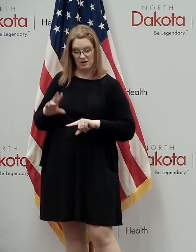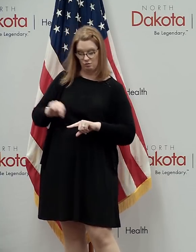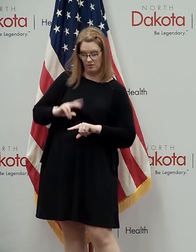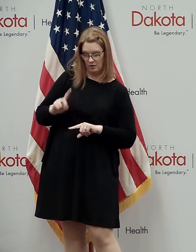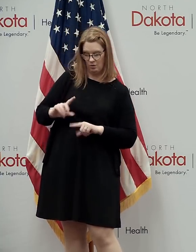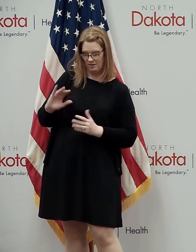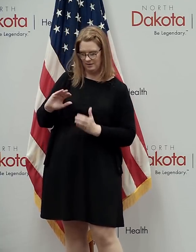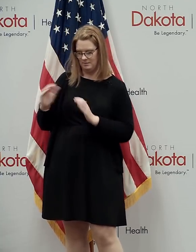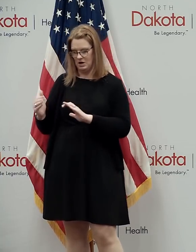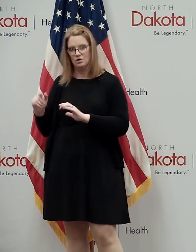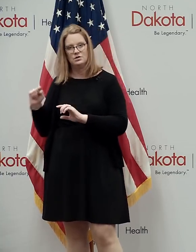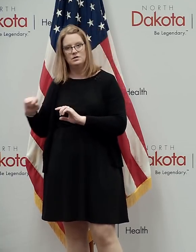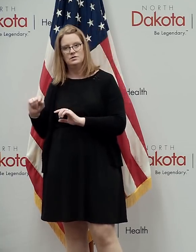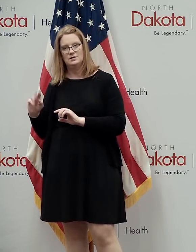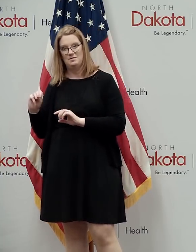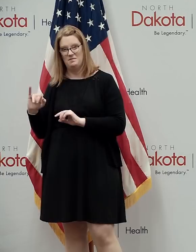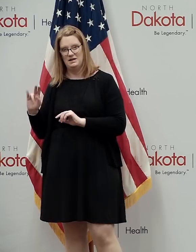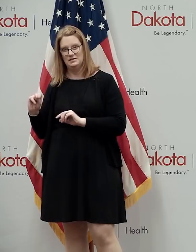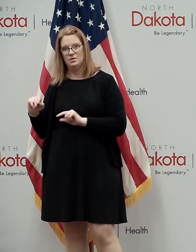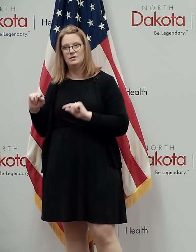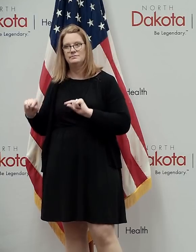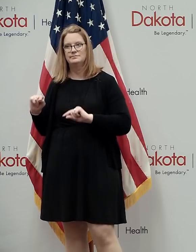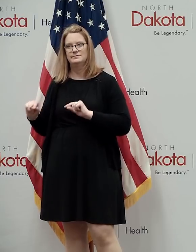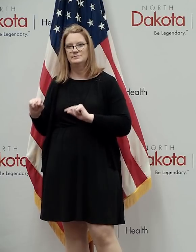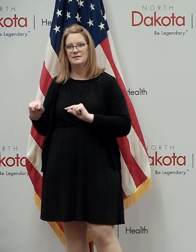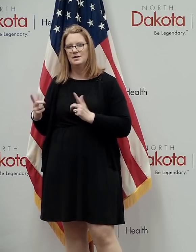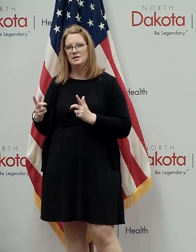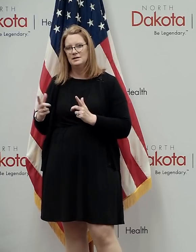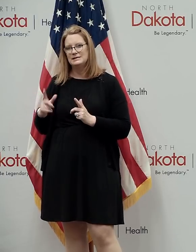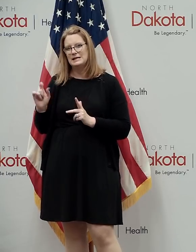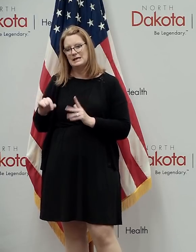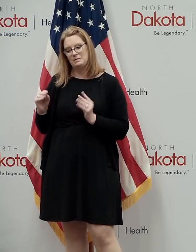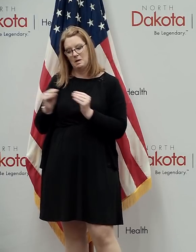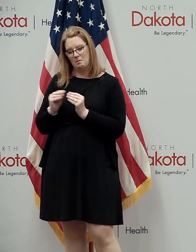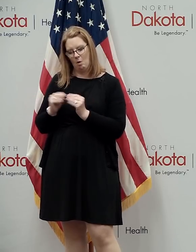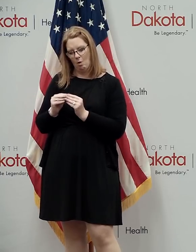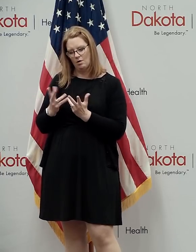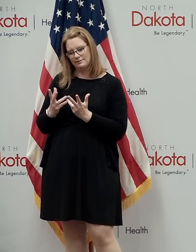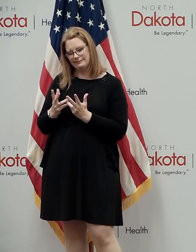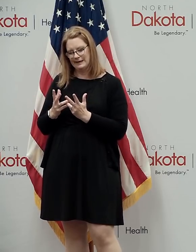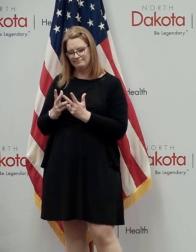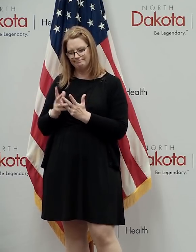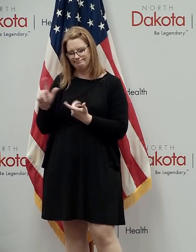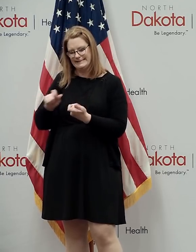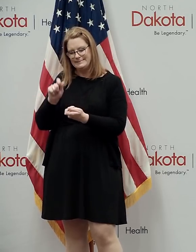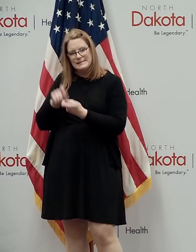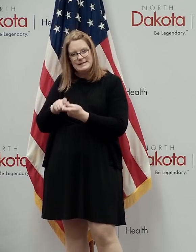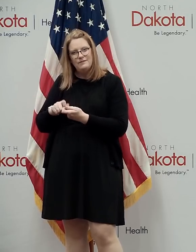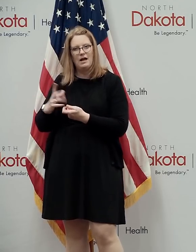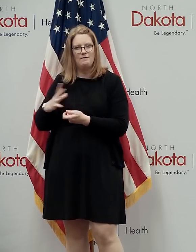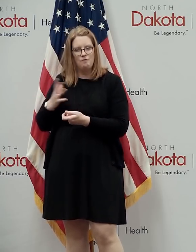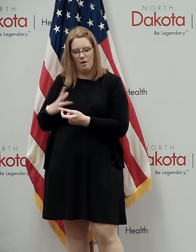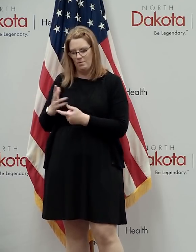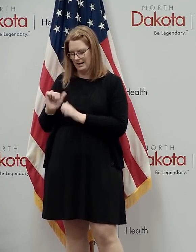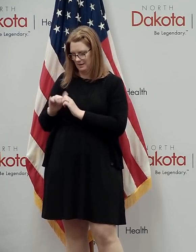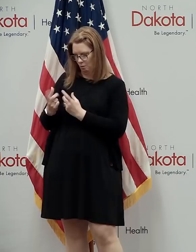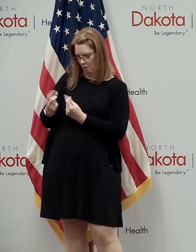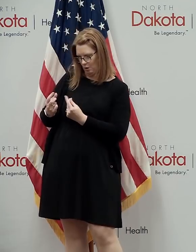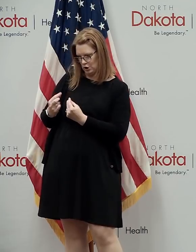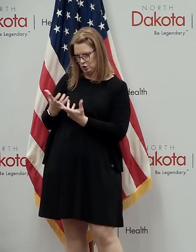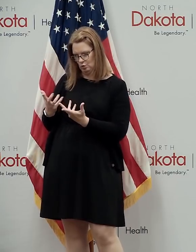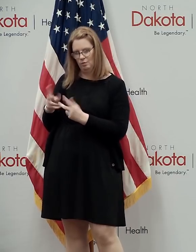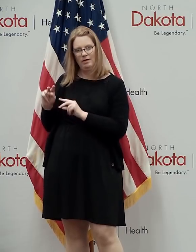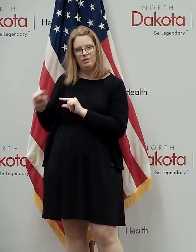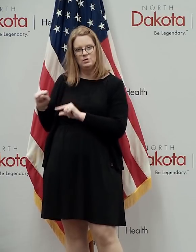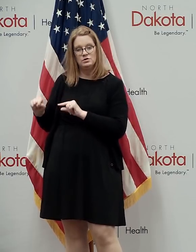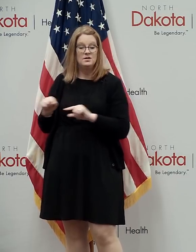Dakota side versus on the Minnesota side, and so there was a need for us to more formalize that. But I think right here that we'll just keep